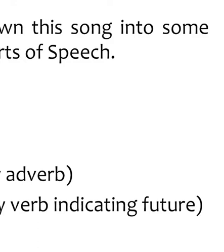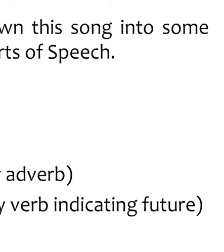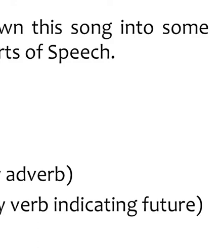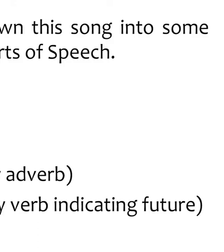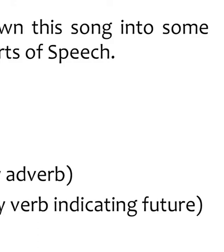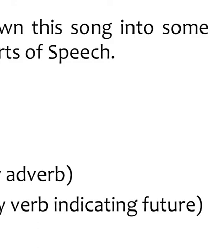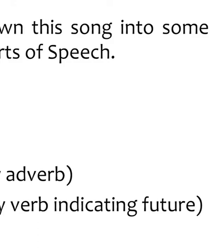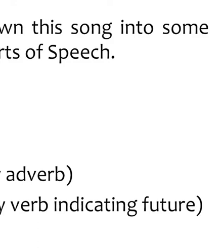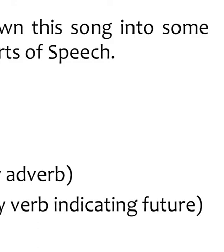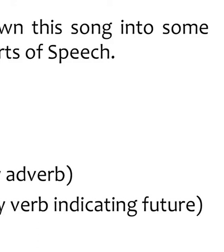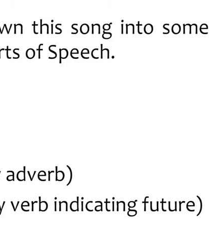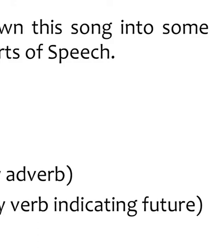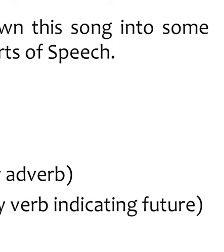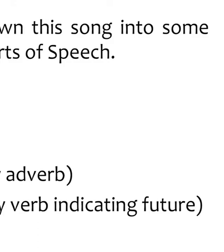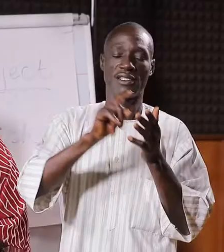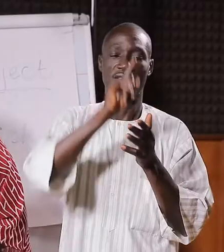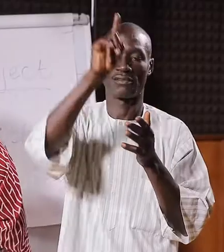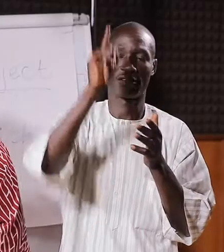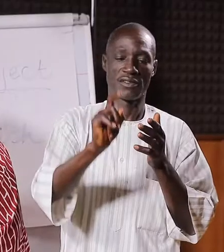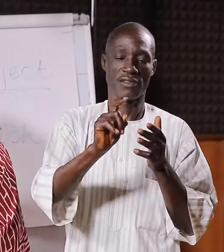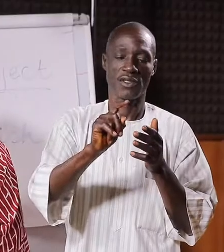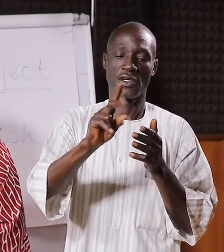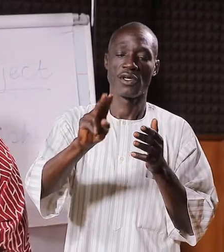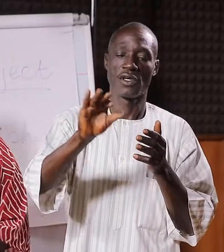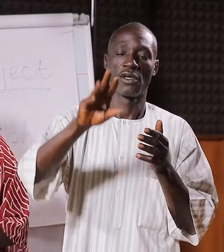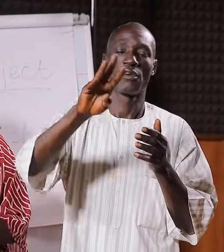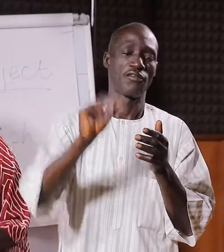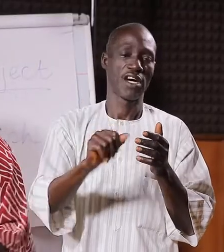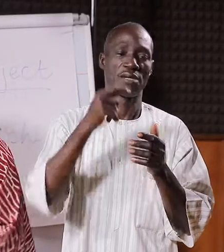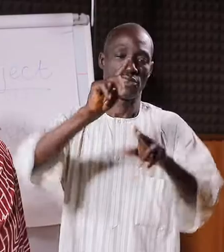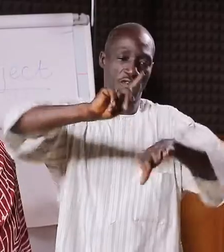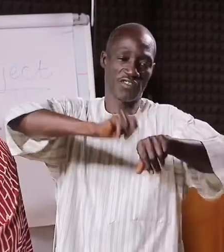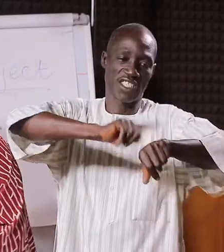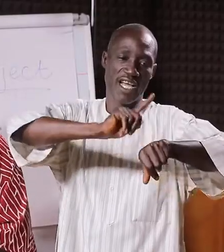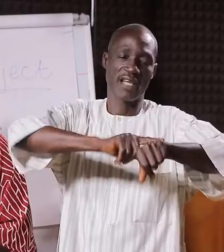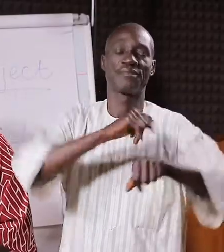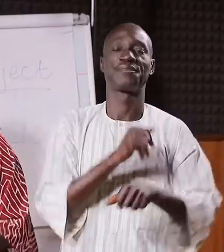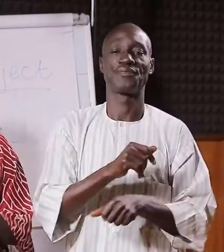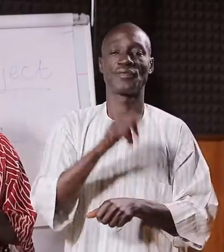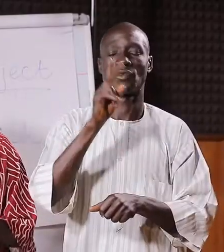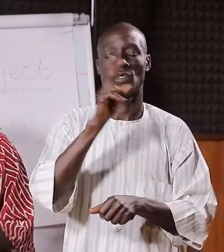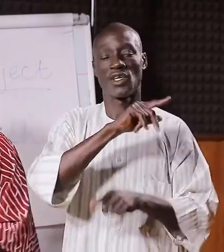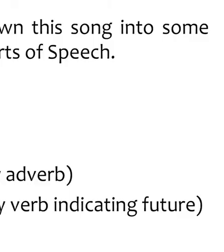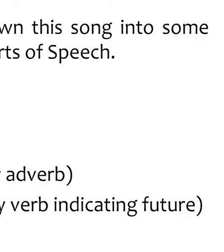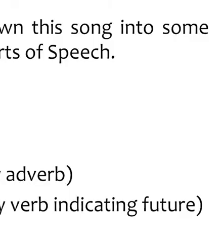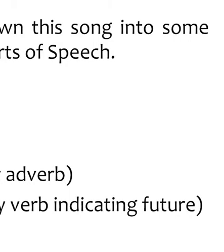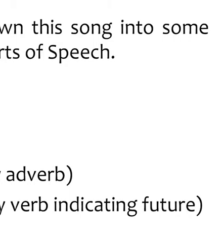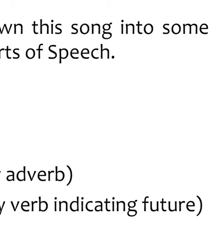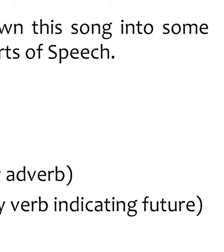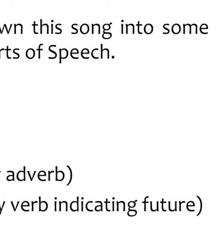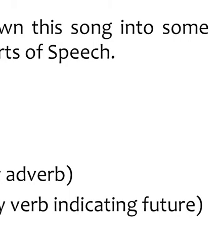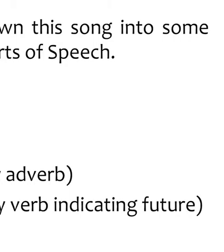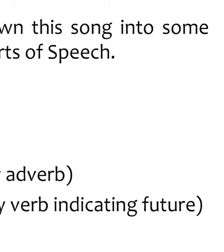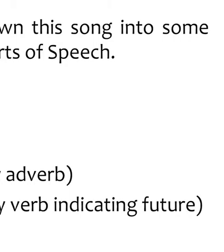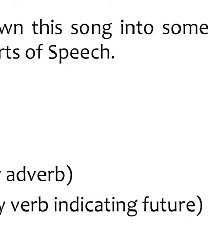When is an interrogatory adverb. That's talking about adverb of time, interrogatory adverb of time, when.